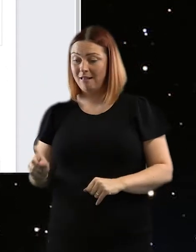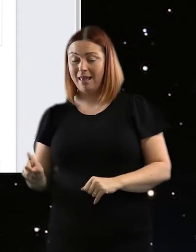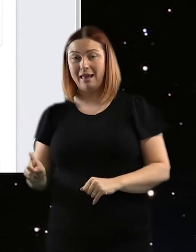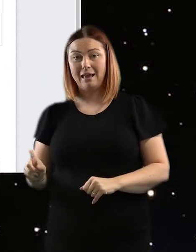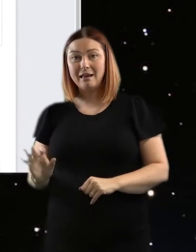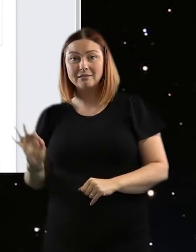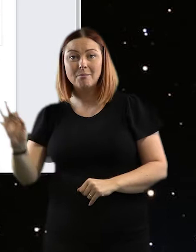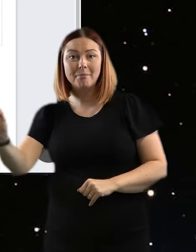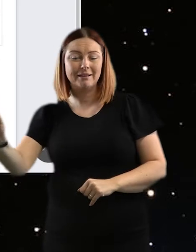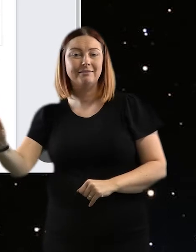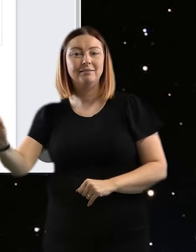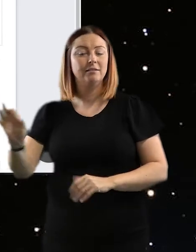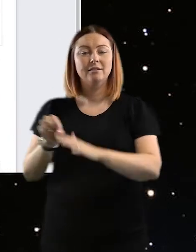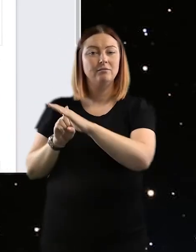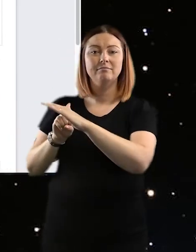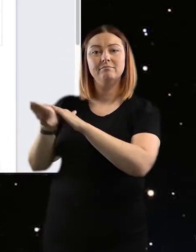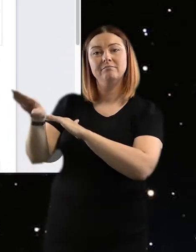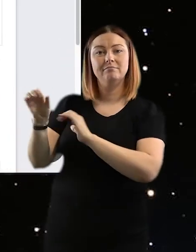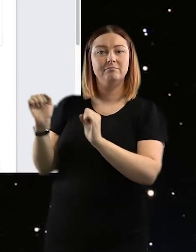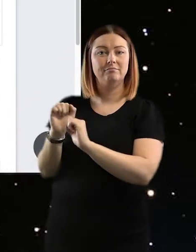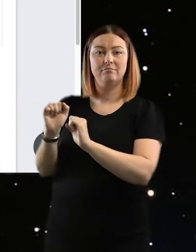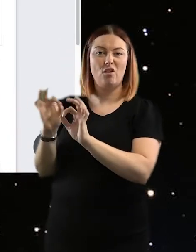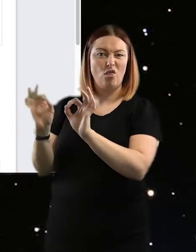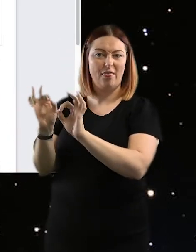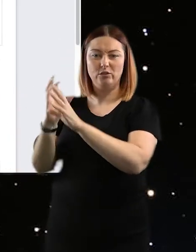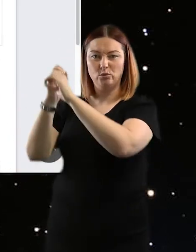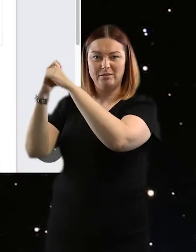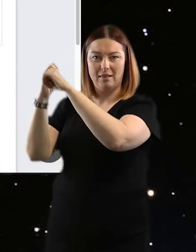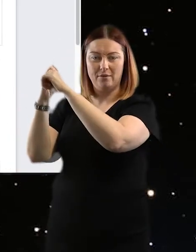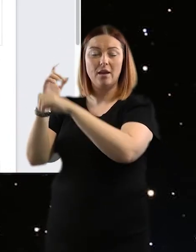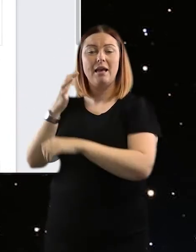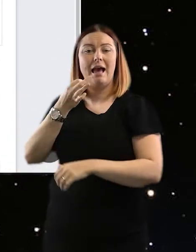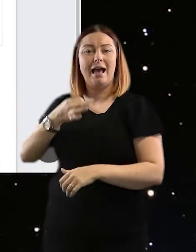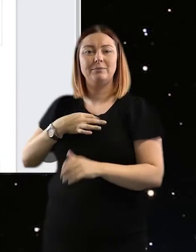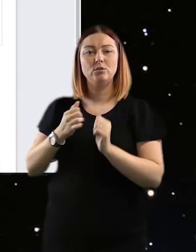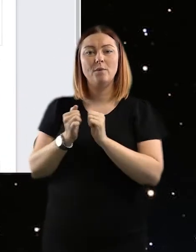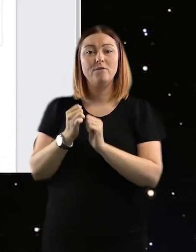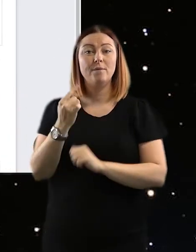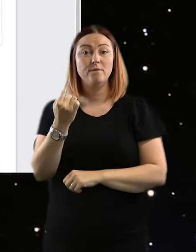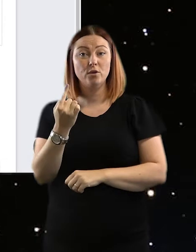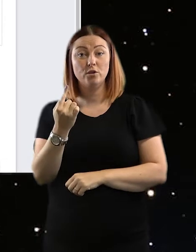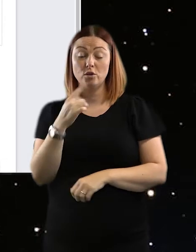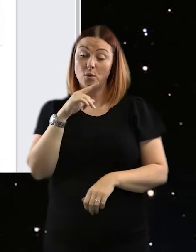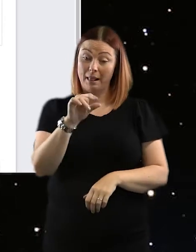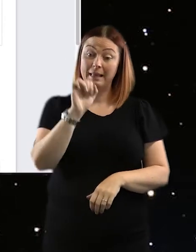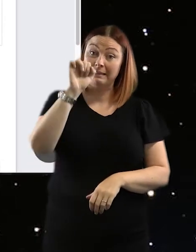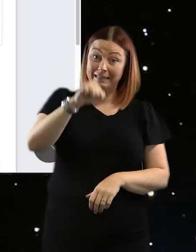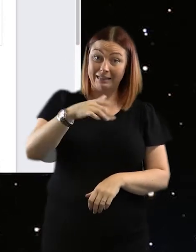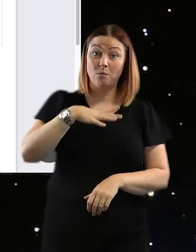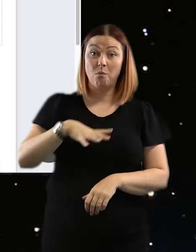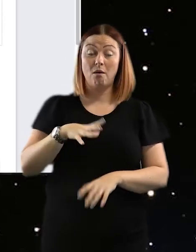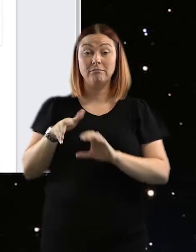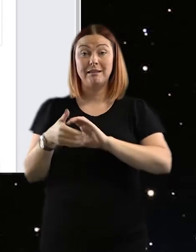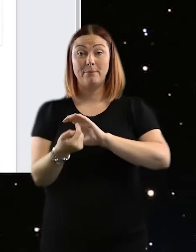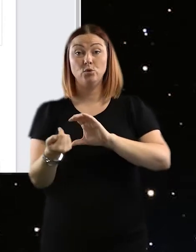no information has been sent to the telescope. It's asking me to confirm. So yes, we want Neptune. It's then showing me the